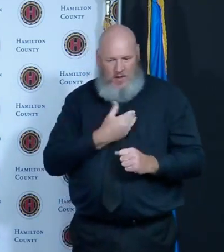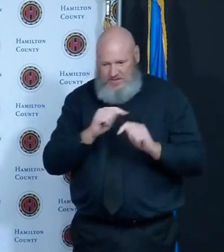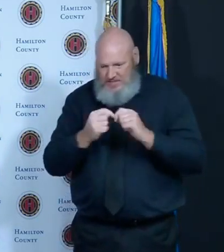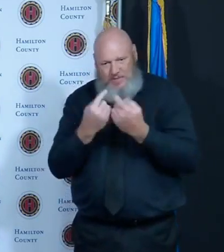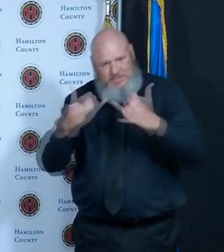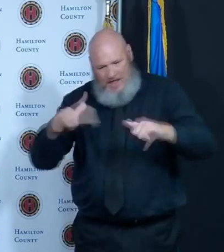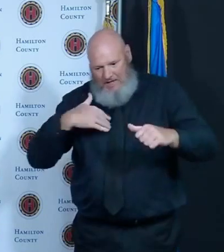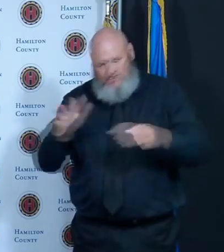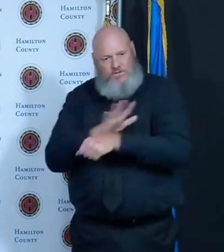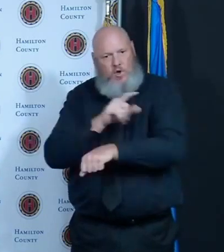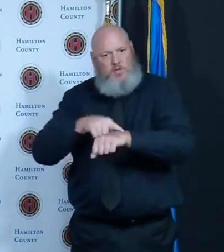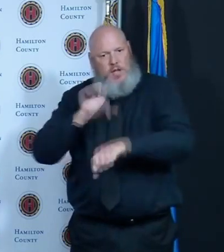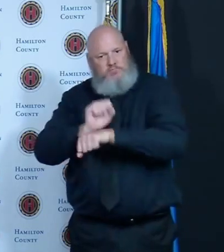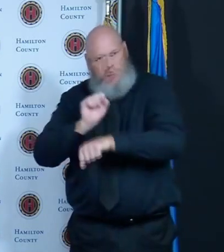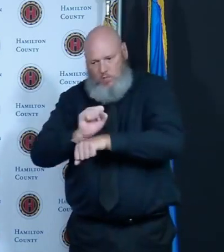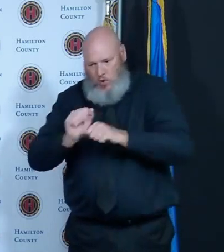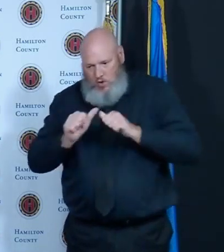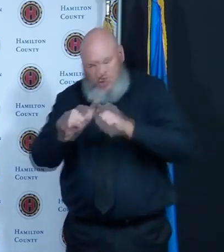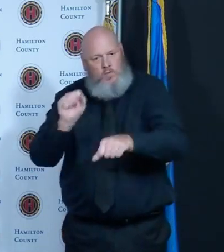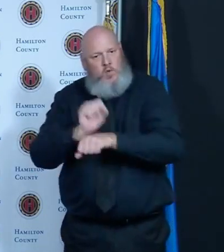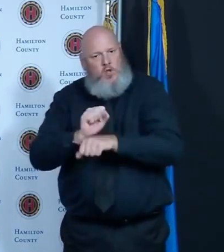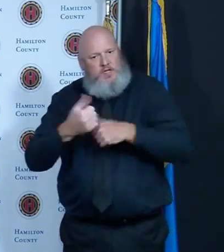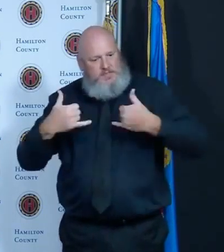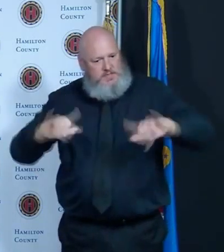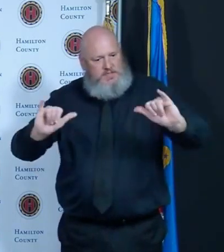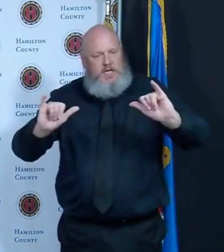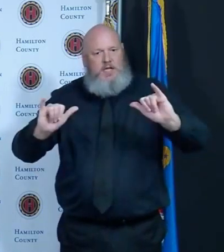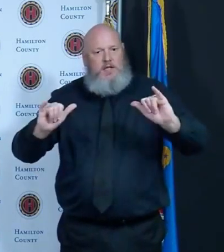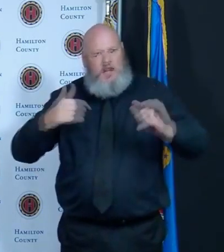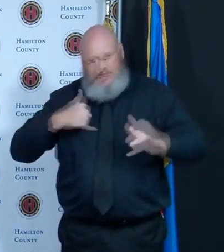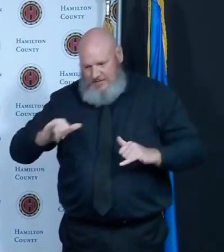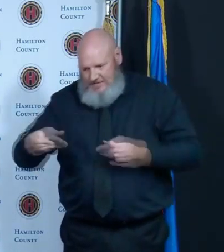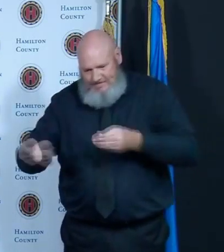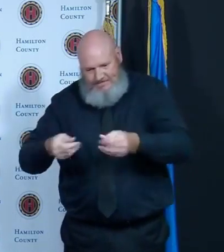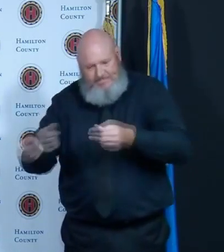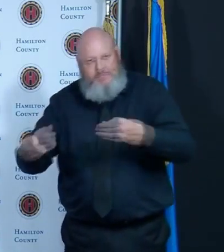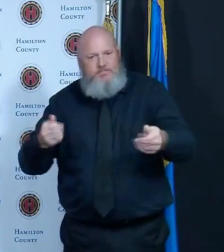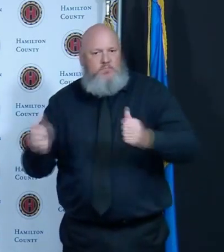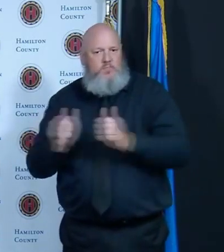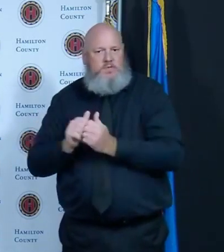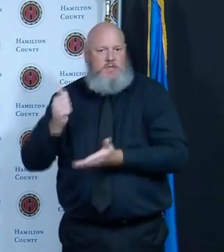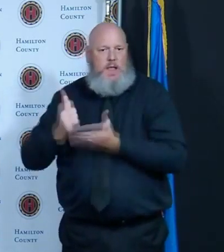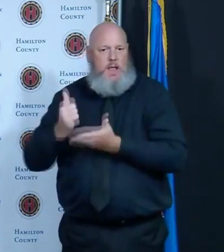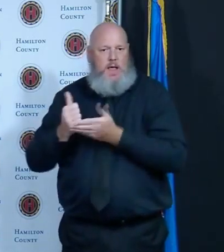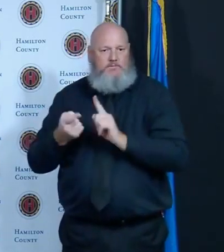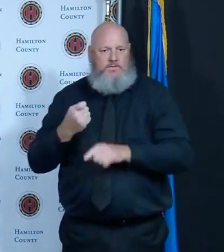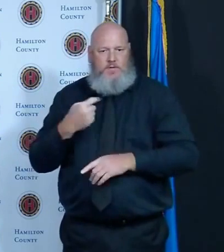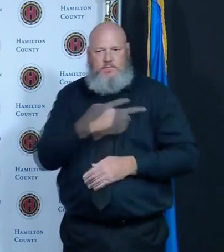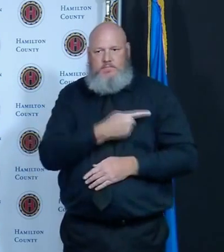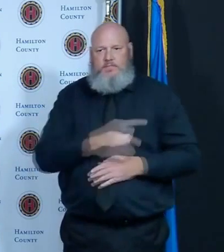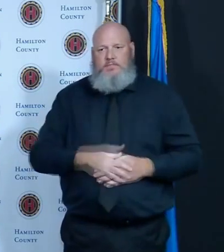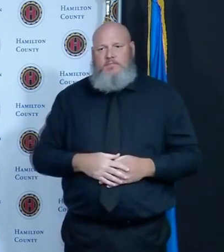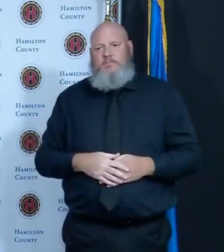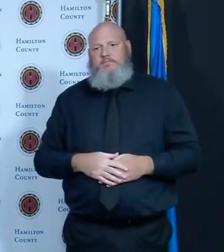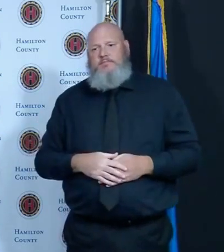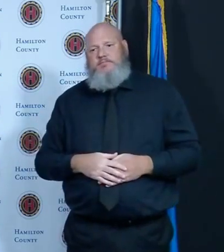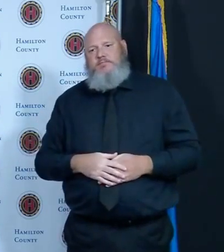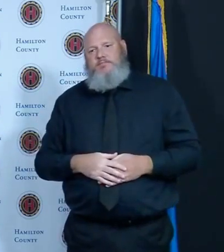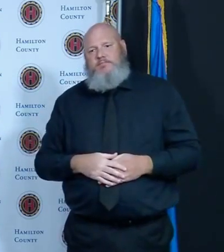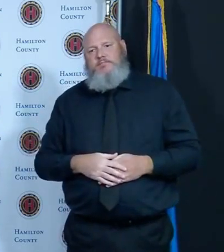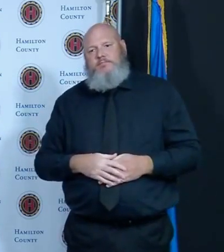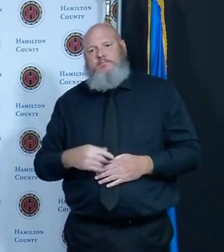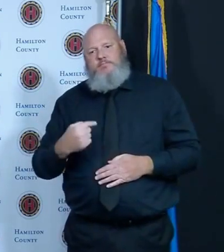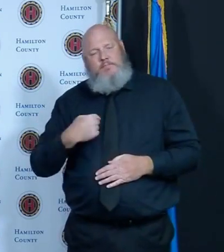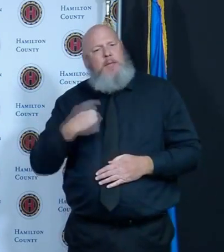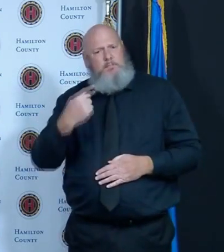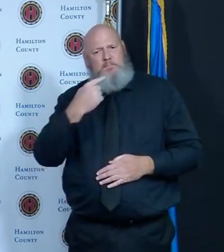for me because we don't know when we'll be back in the office. I miss seeing my coworkers, and I've gone in to write checks and to check the mail and